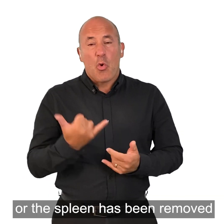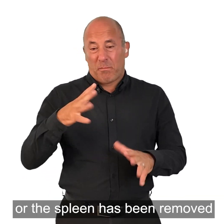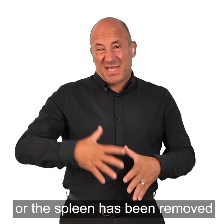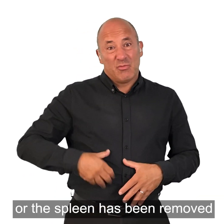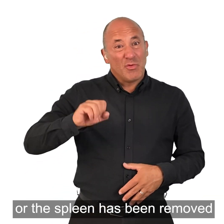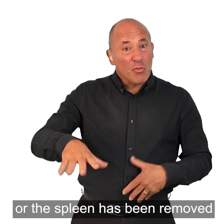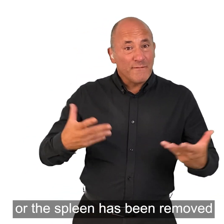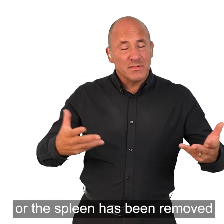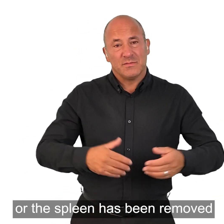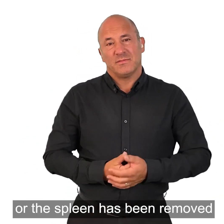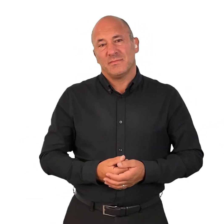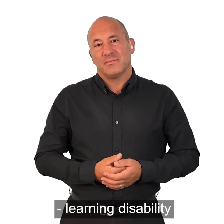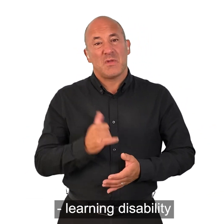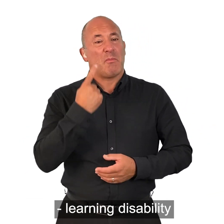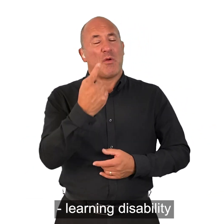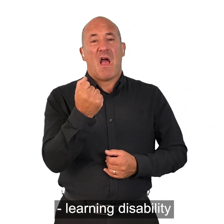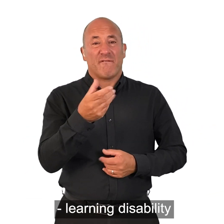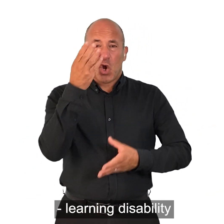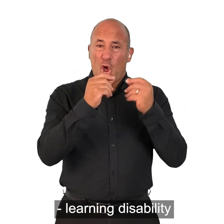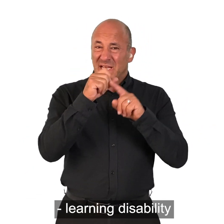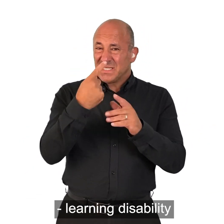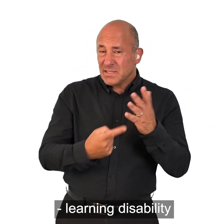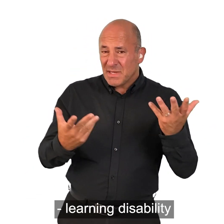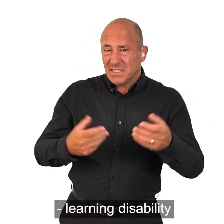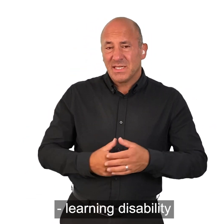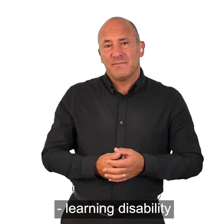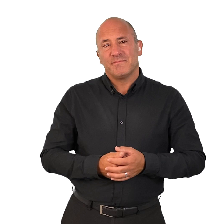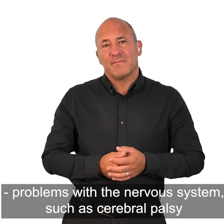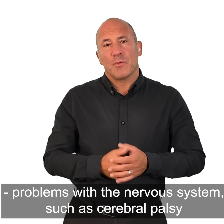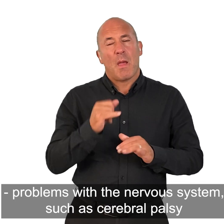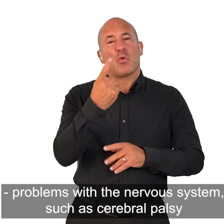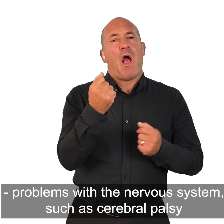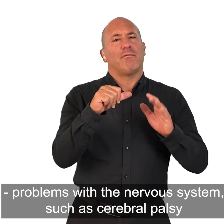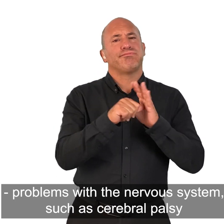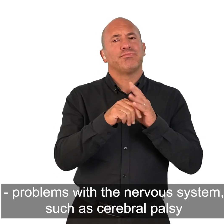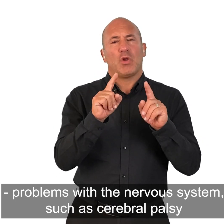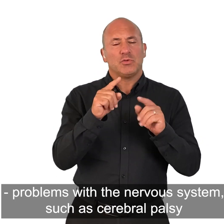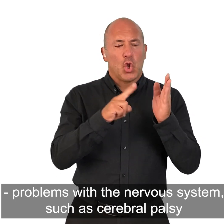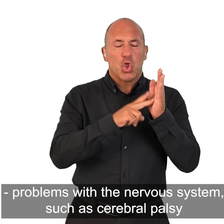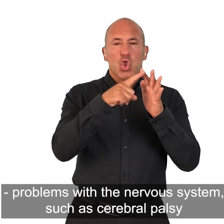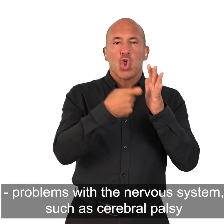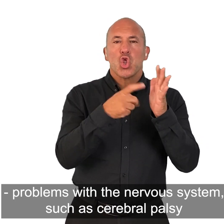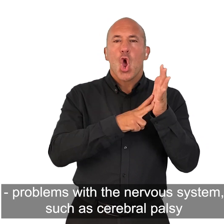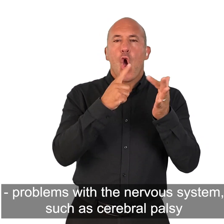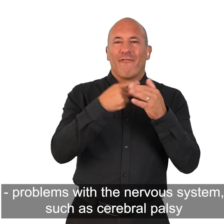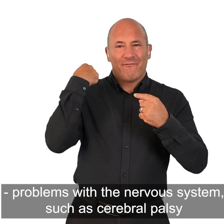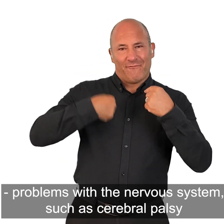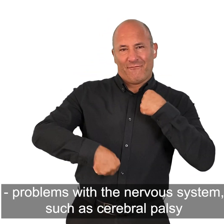or the spleen has been removed, learning disability, problems with the nervous system such as cerebral